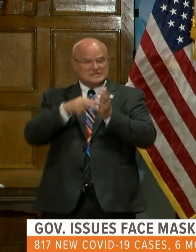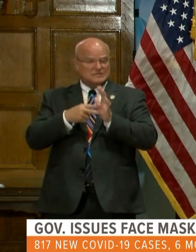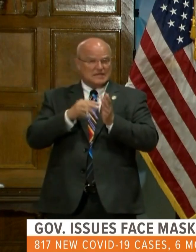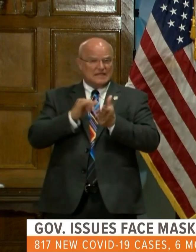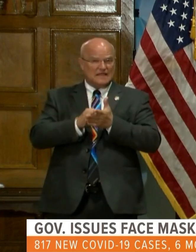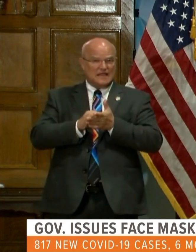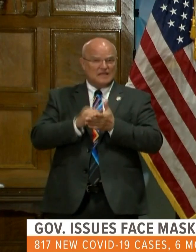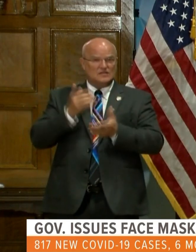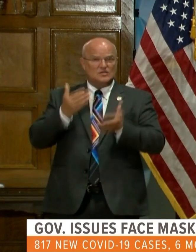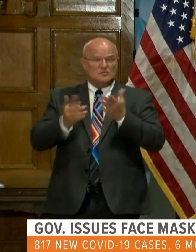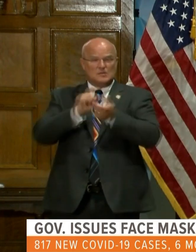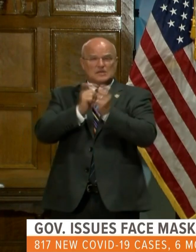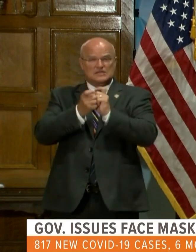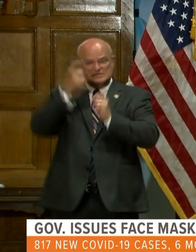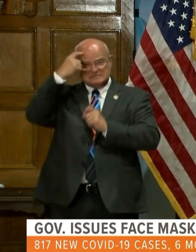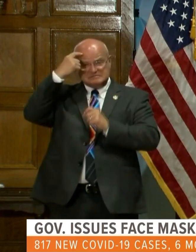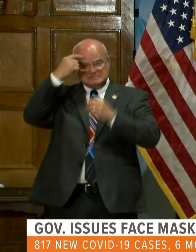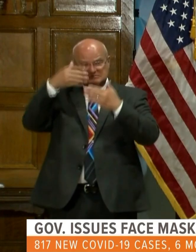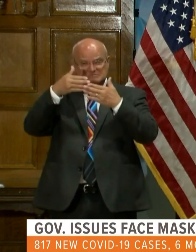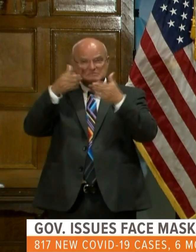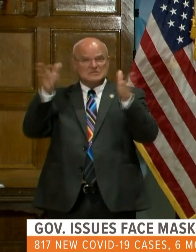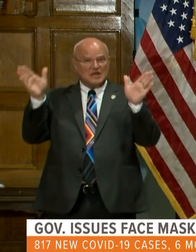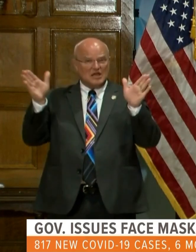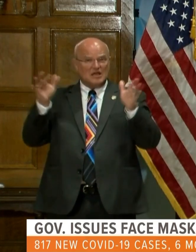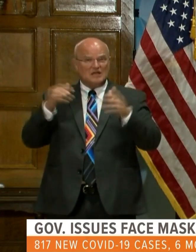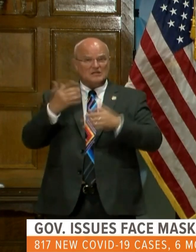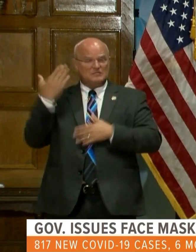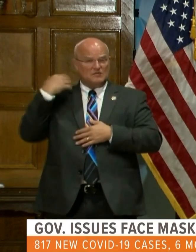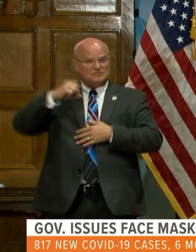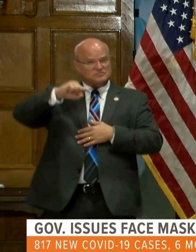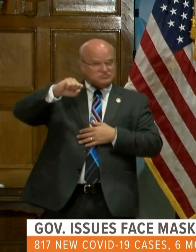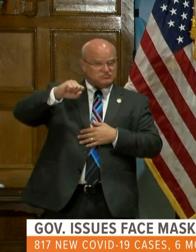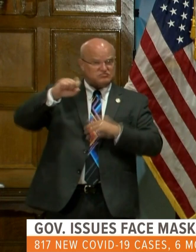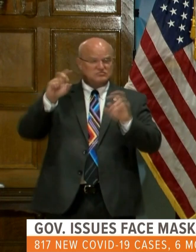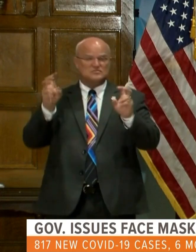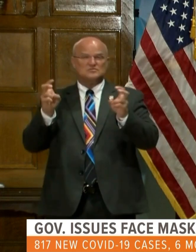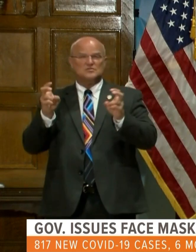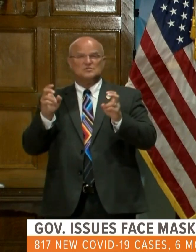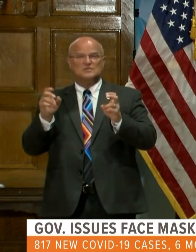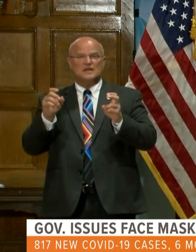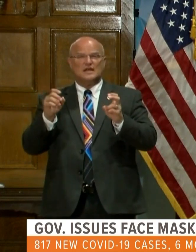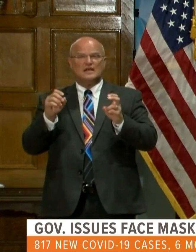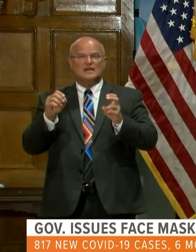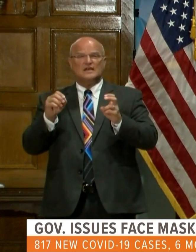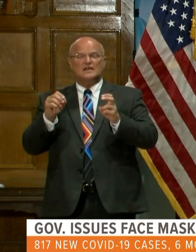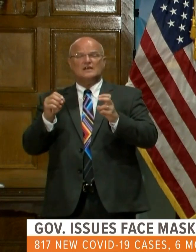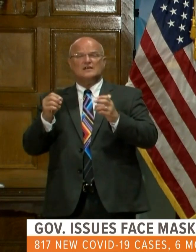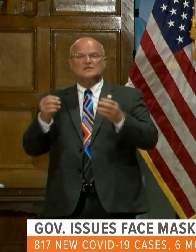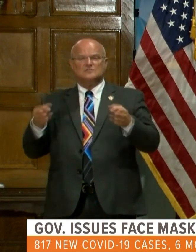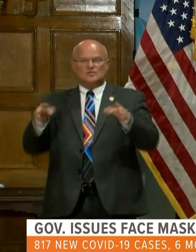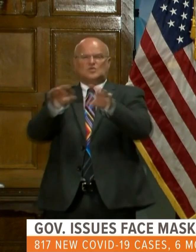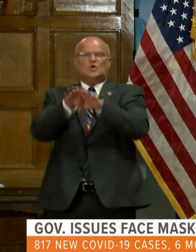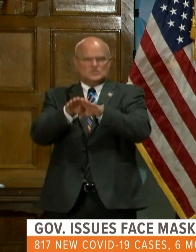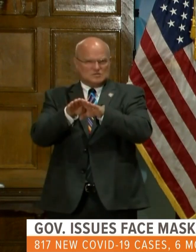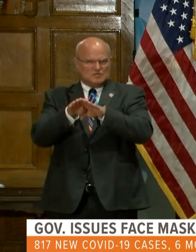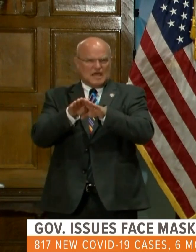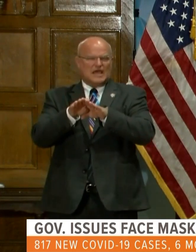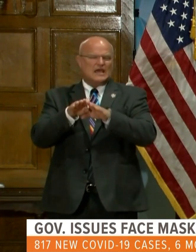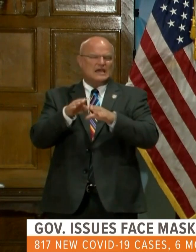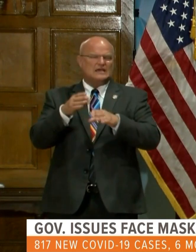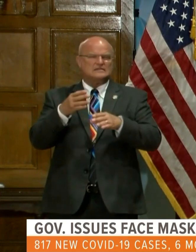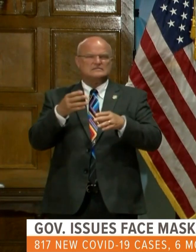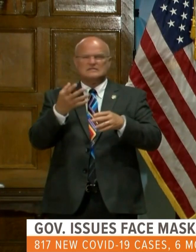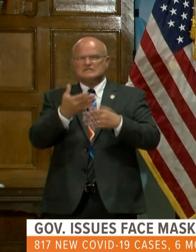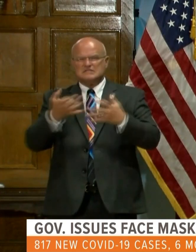that you may need to keep your mind open on other things that you've resisted in terms of reimposing restrictions, rolling back